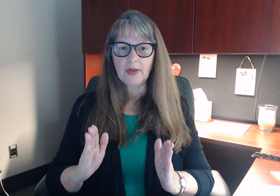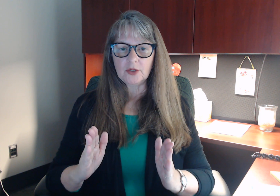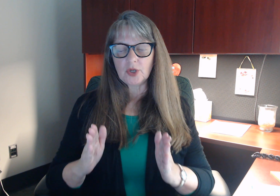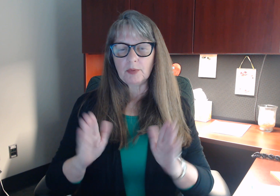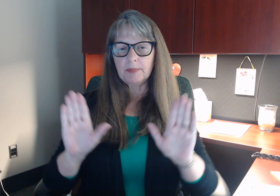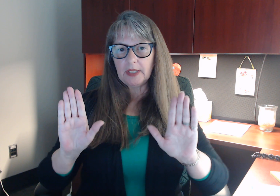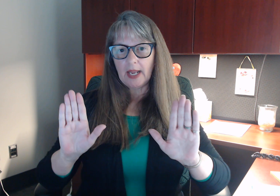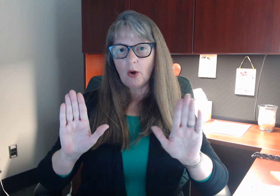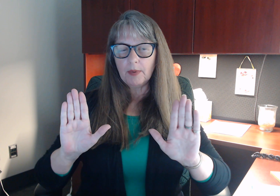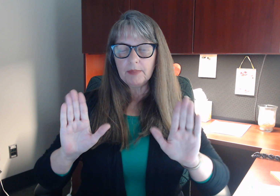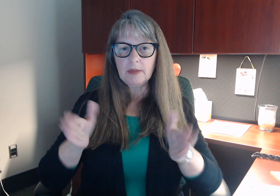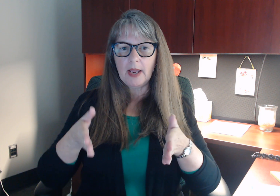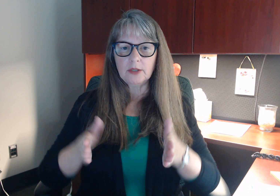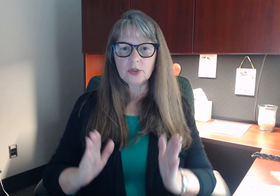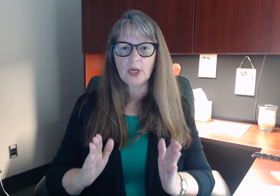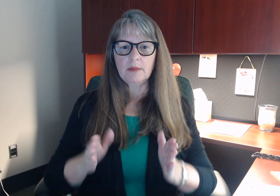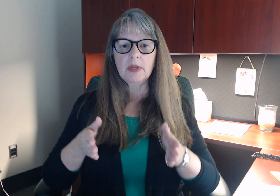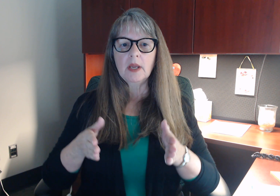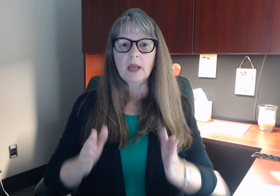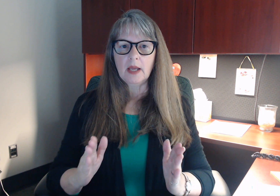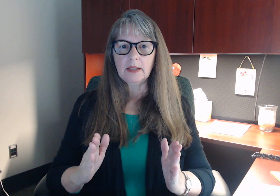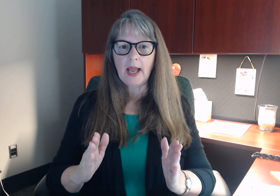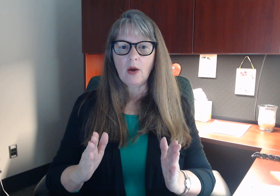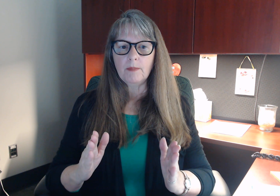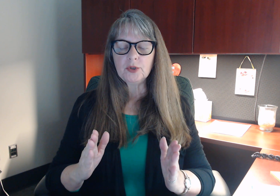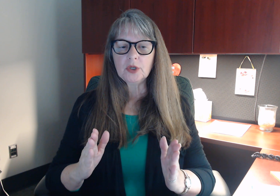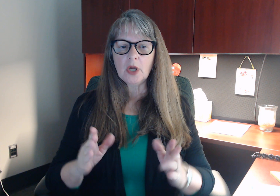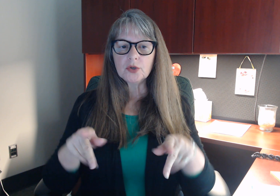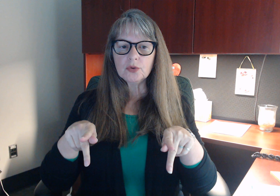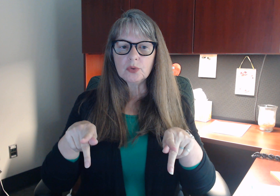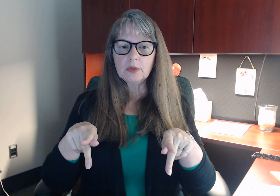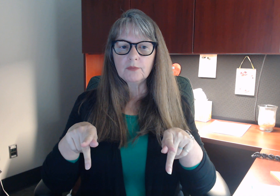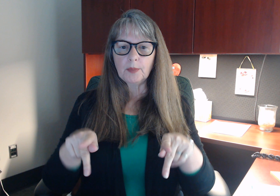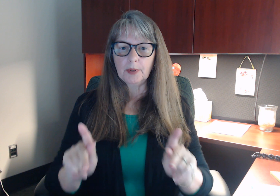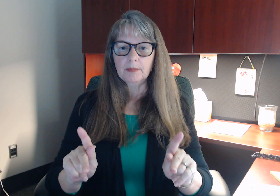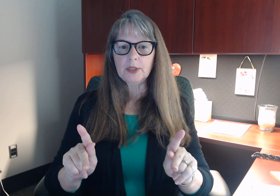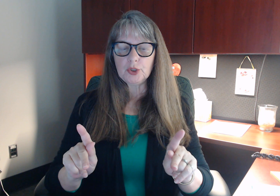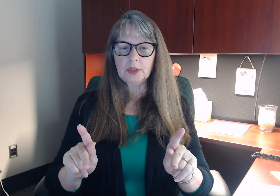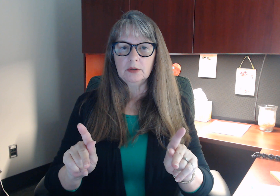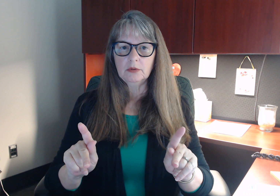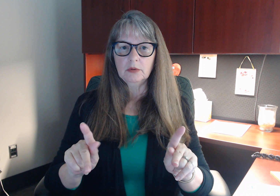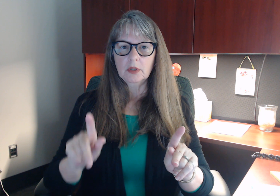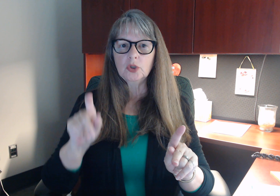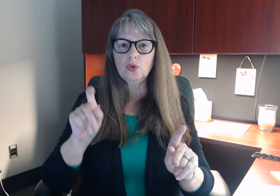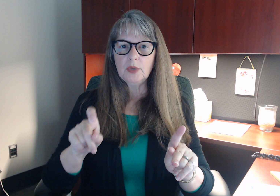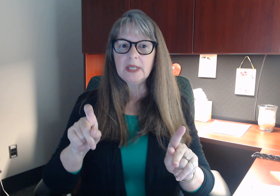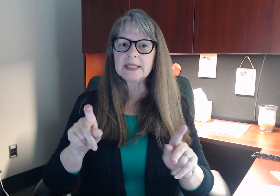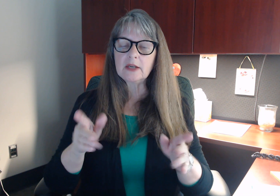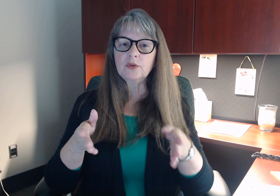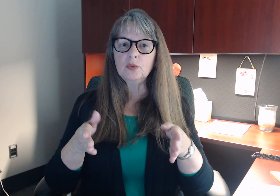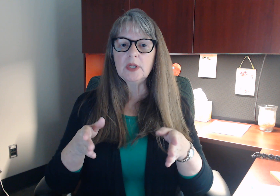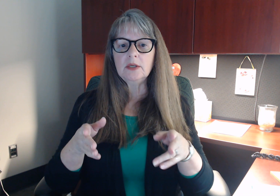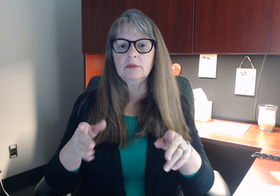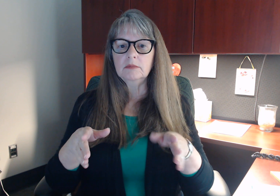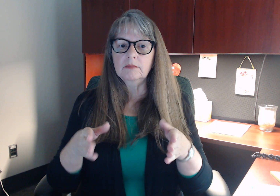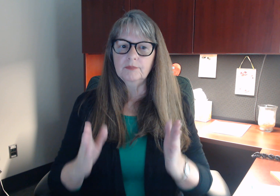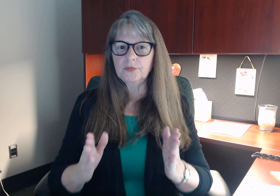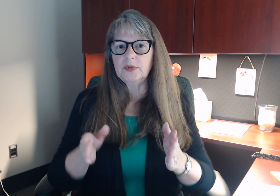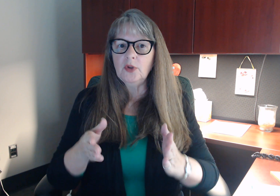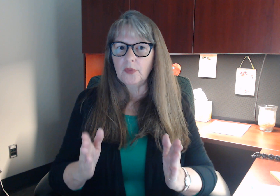shape or open B hand shape, allow. But you can also do it for permission. Instead of you need they need